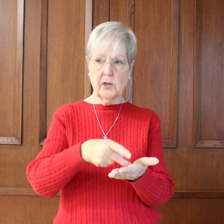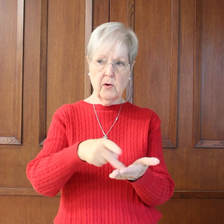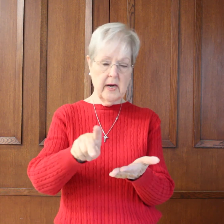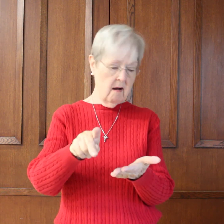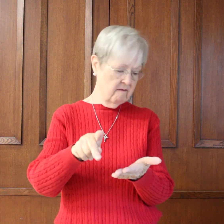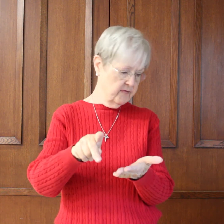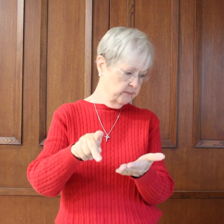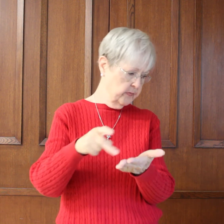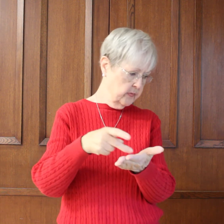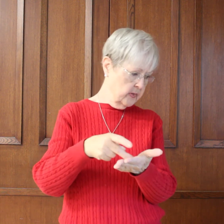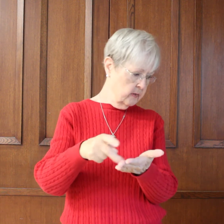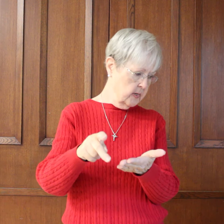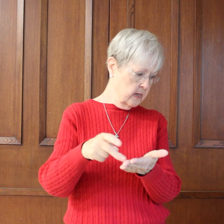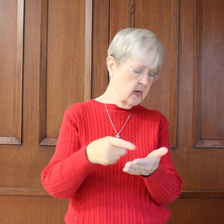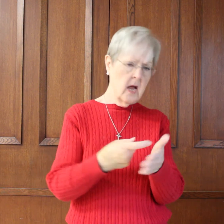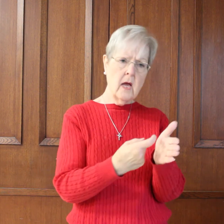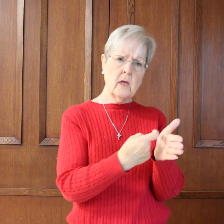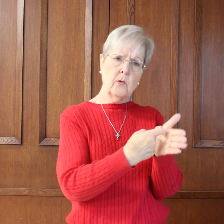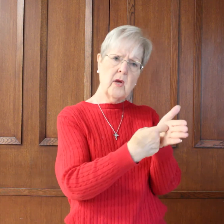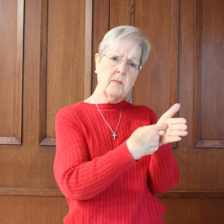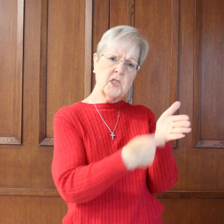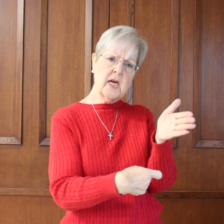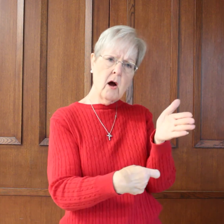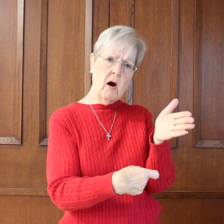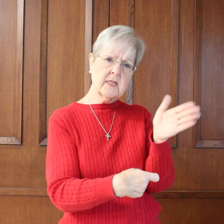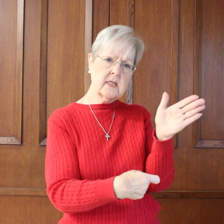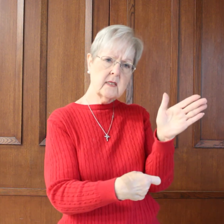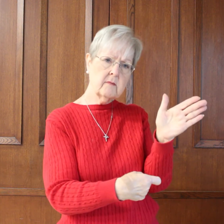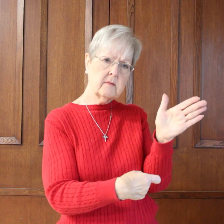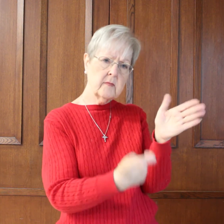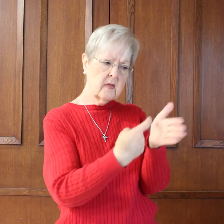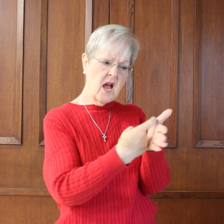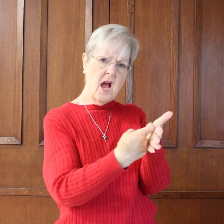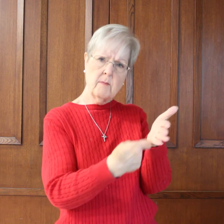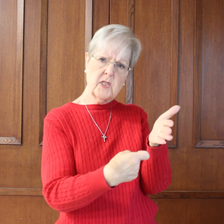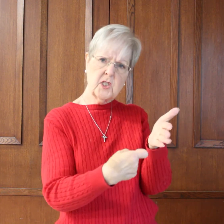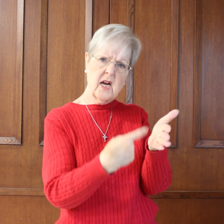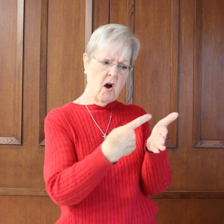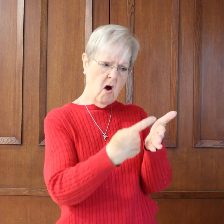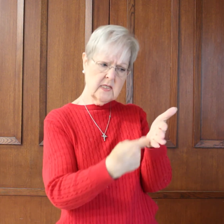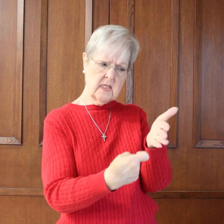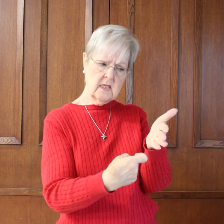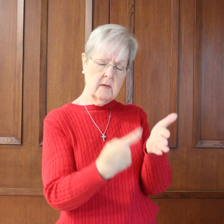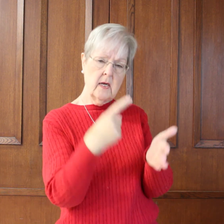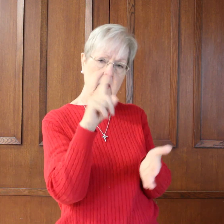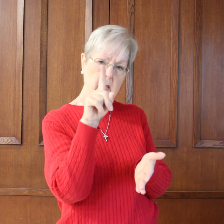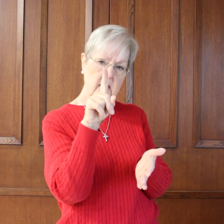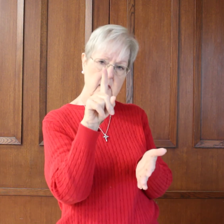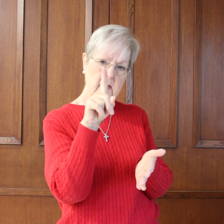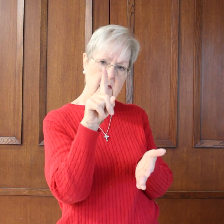going off. Okay. You want to know how much it costs. What's the cost? It's